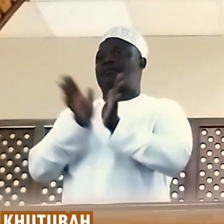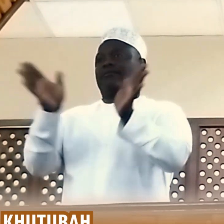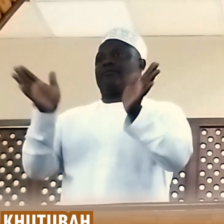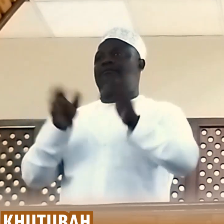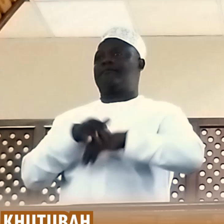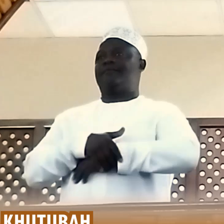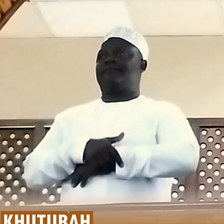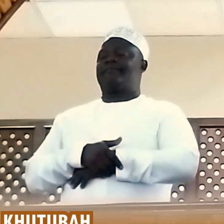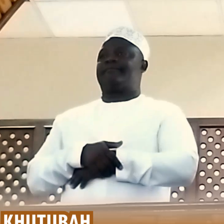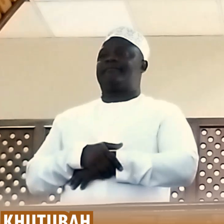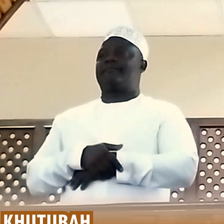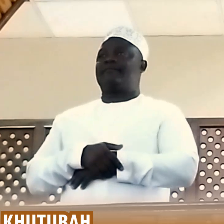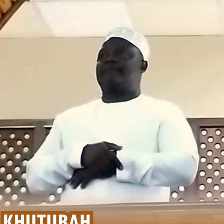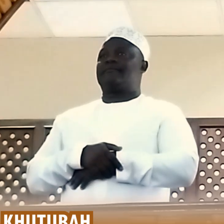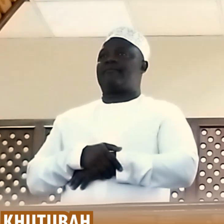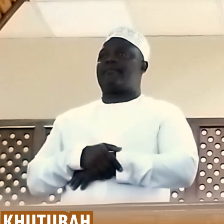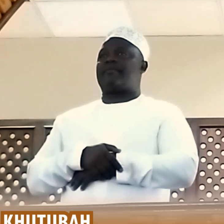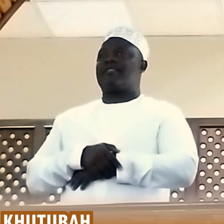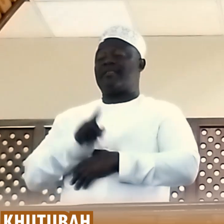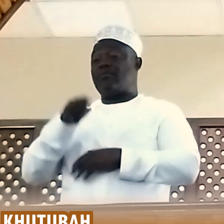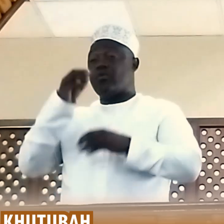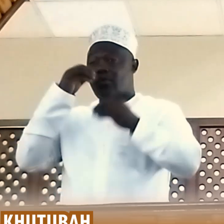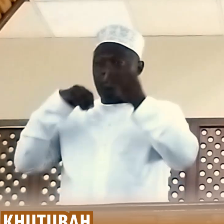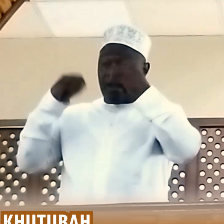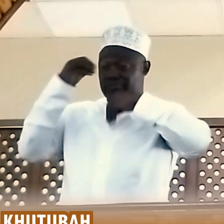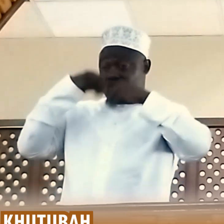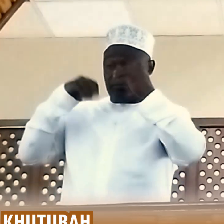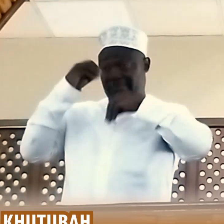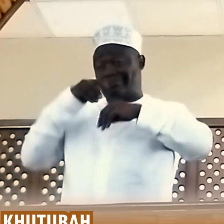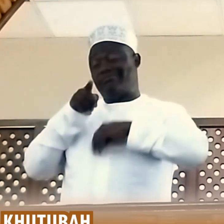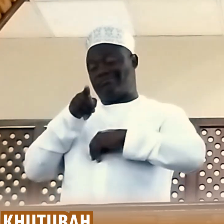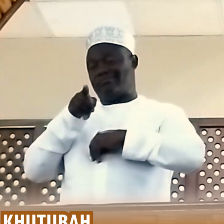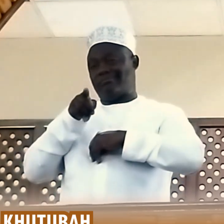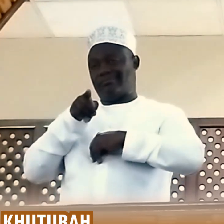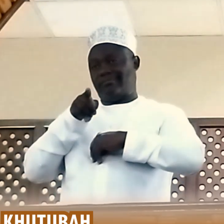awamu. Enguzi oba corruption